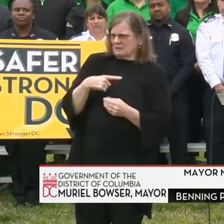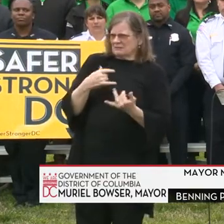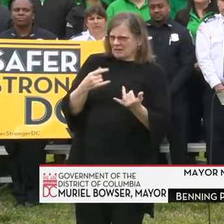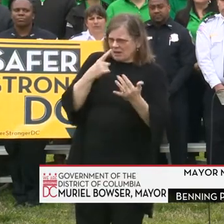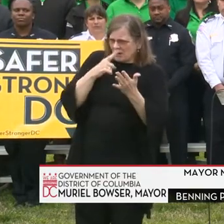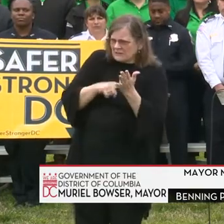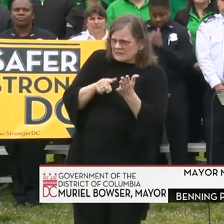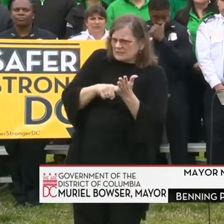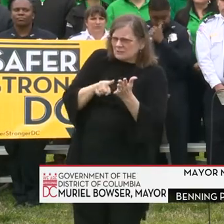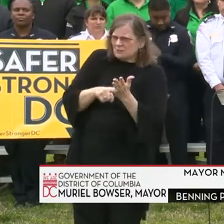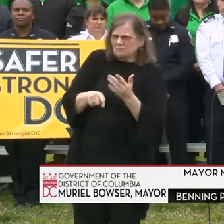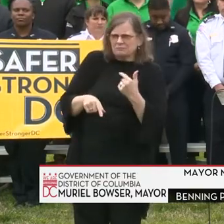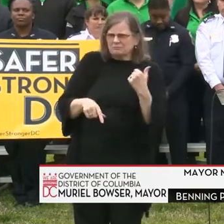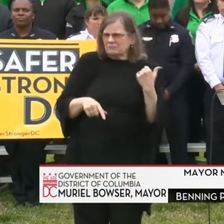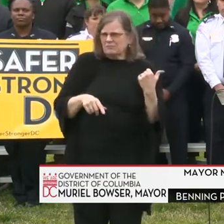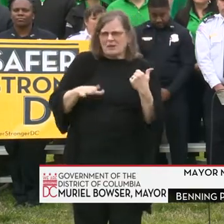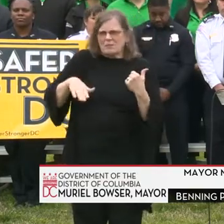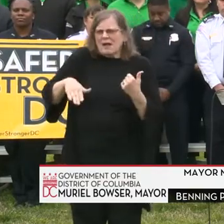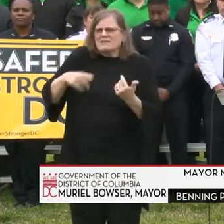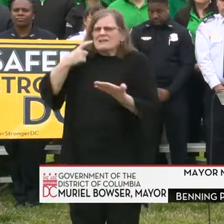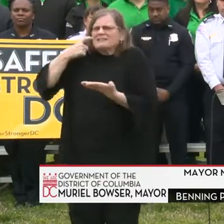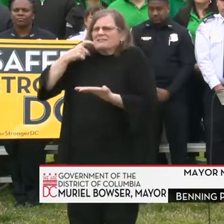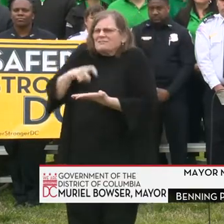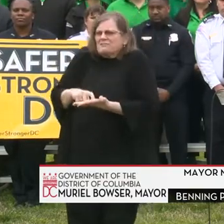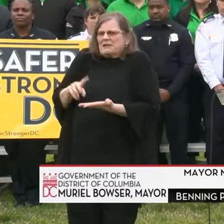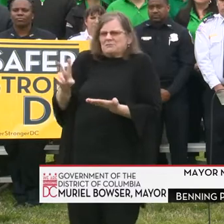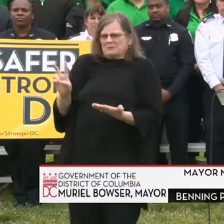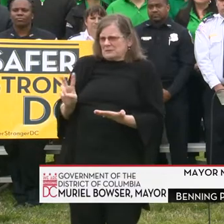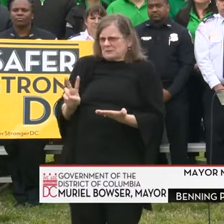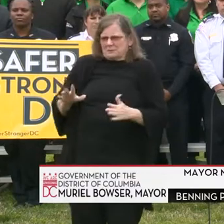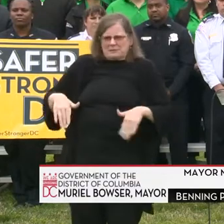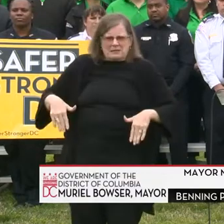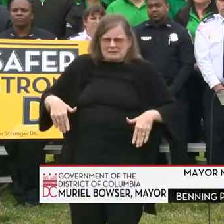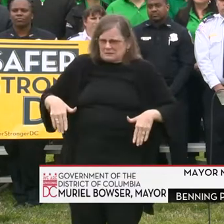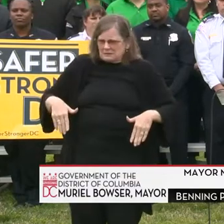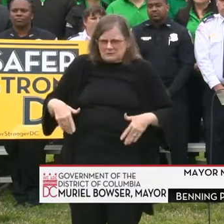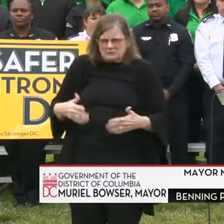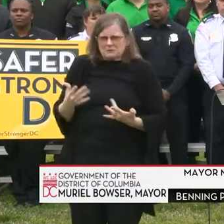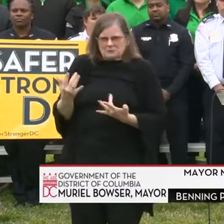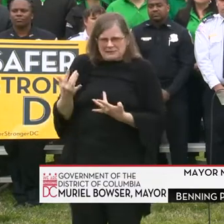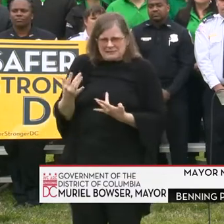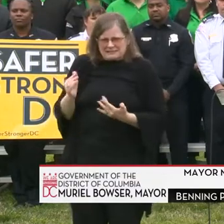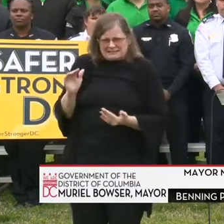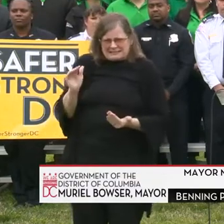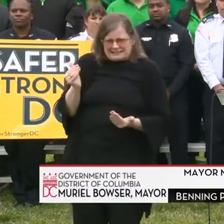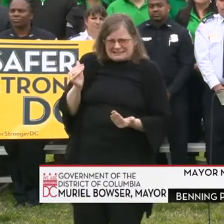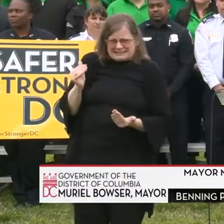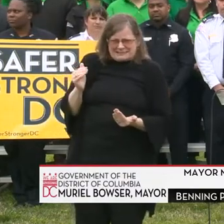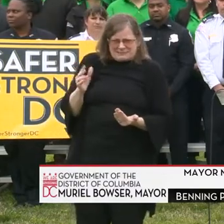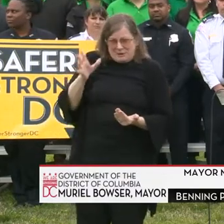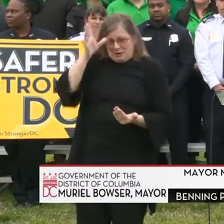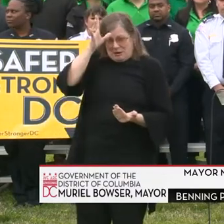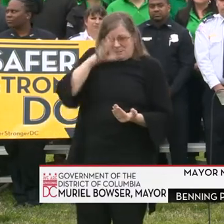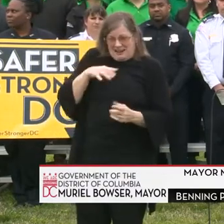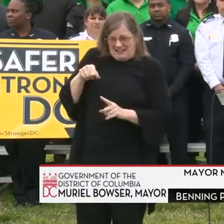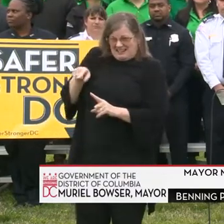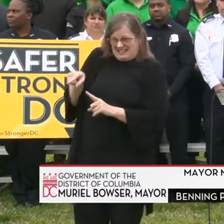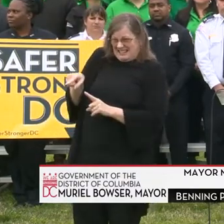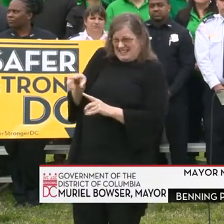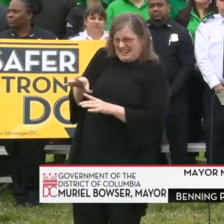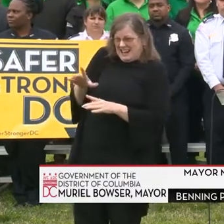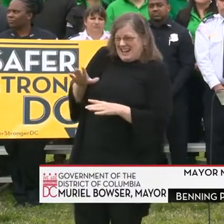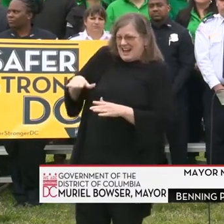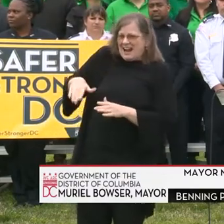able to identify the victim in that case. It appears to be a male in his late teens or early